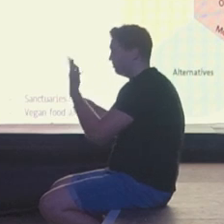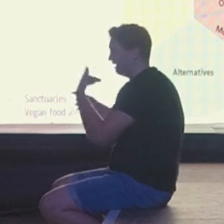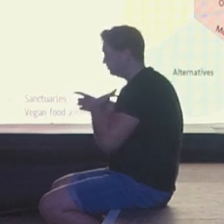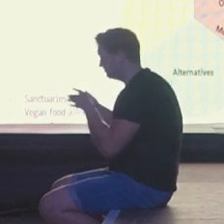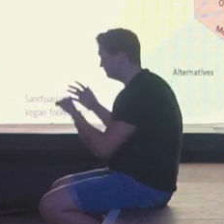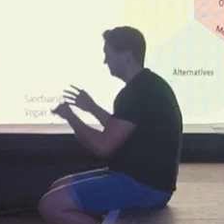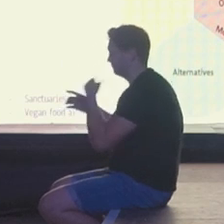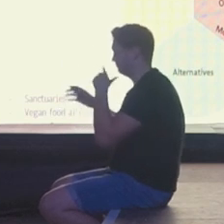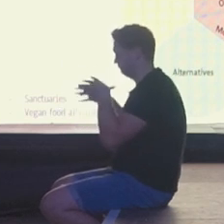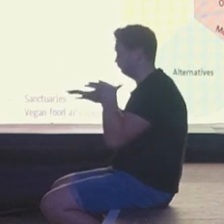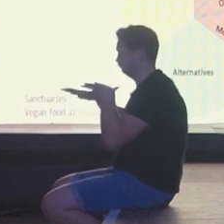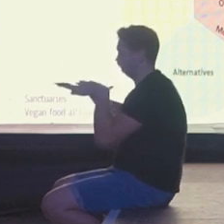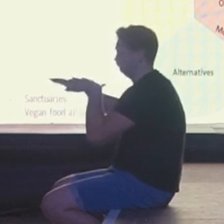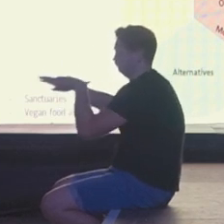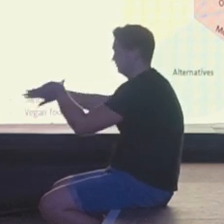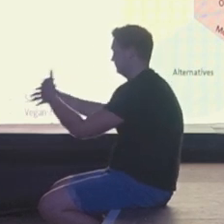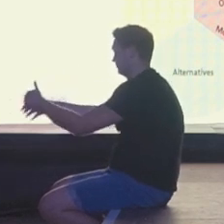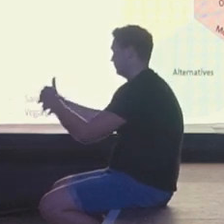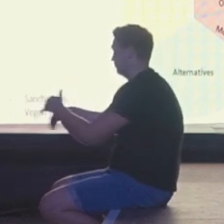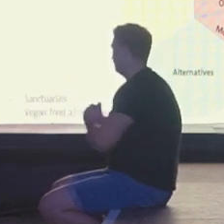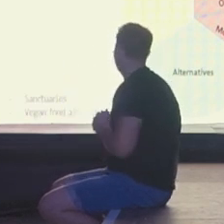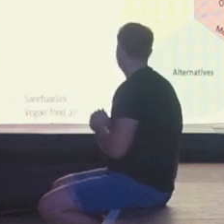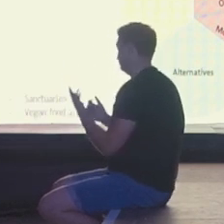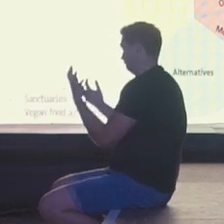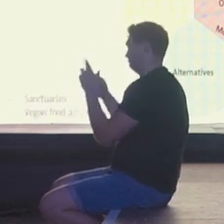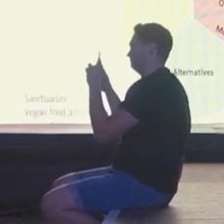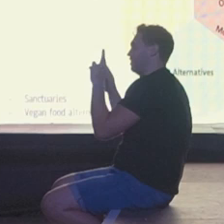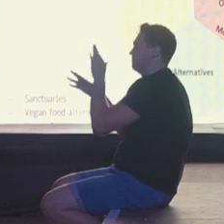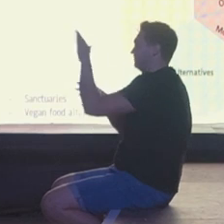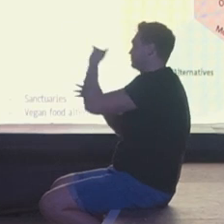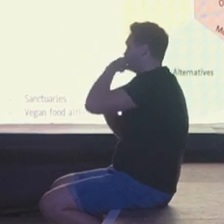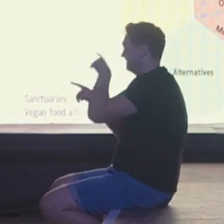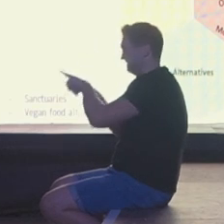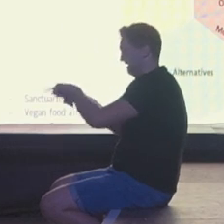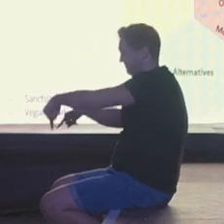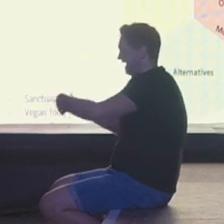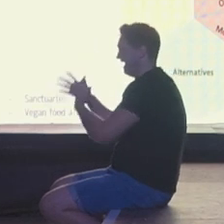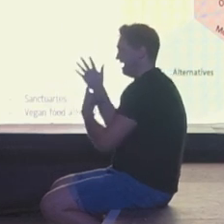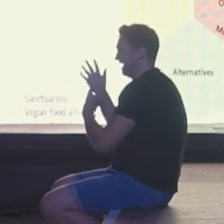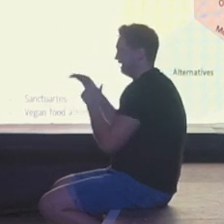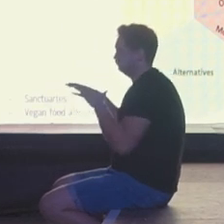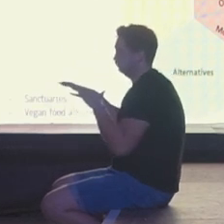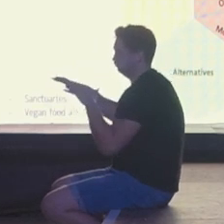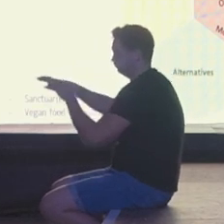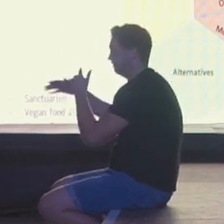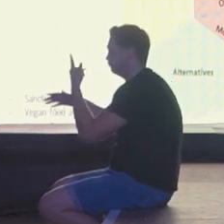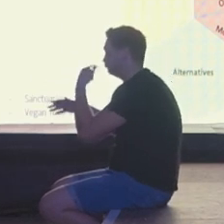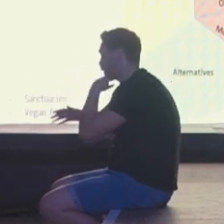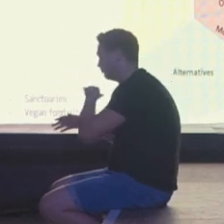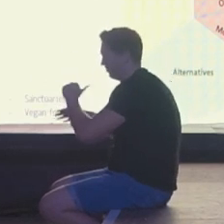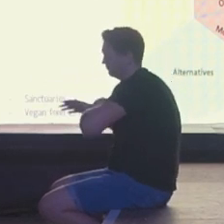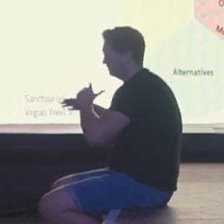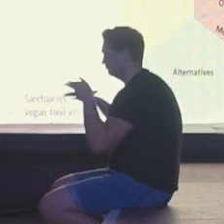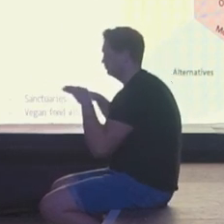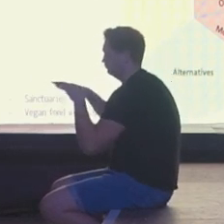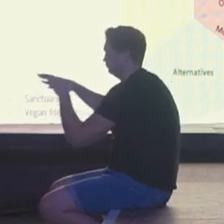happening. And I just hope one day we can have that kind of strength. But that is the kind of movement we need to see, because in my head,